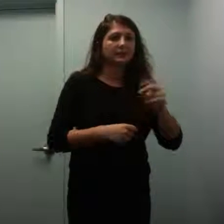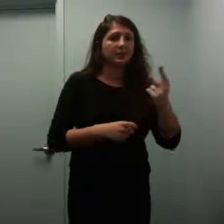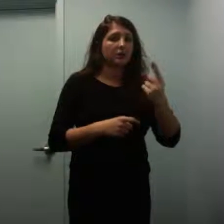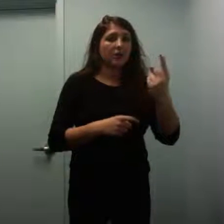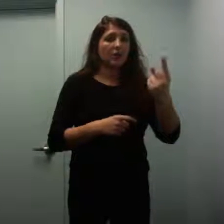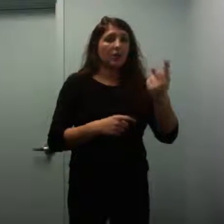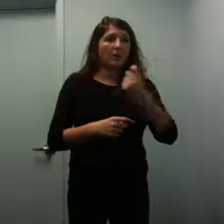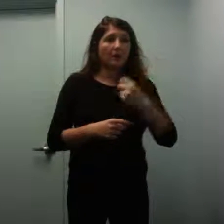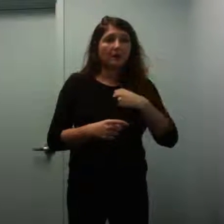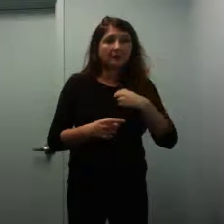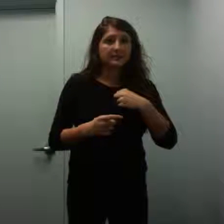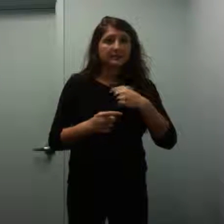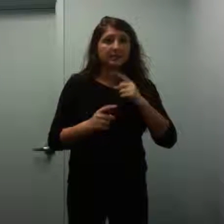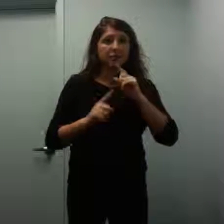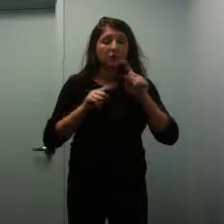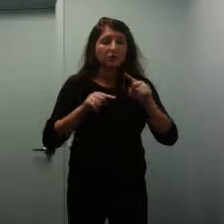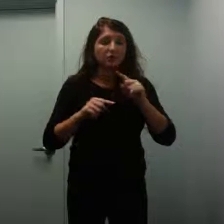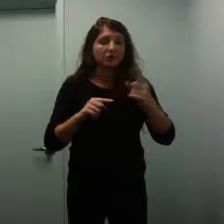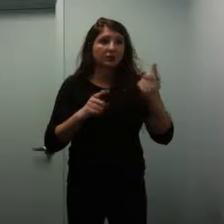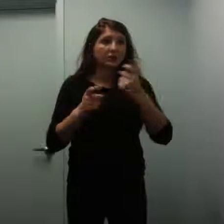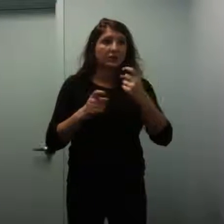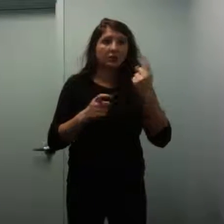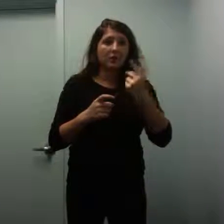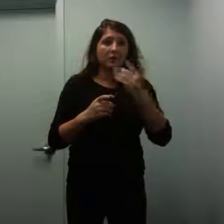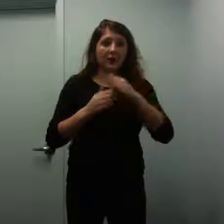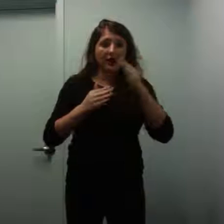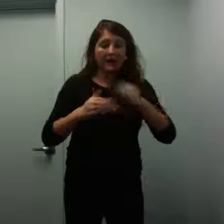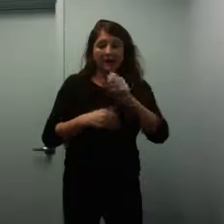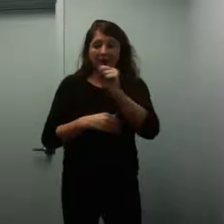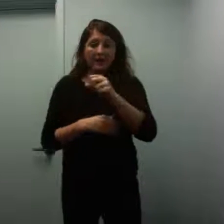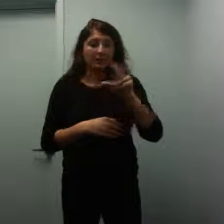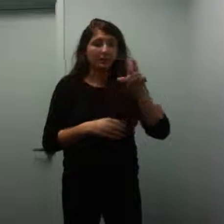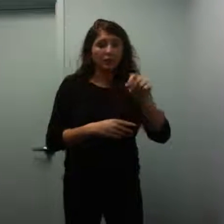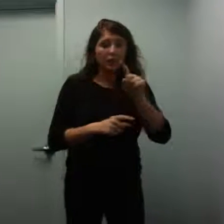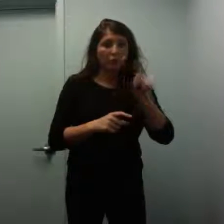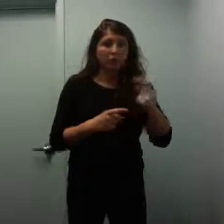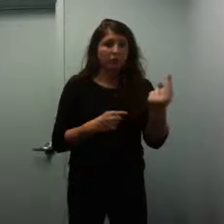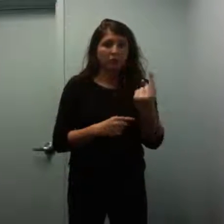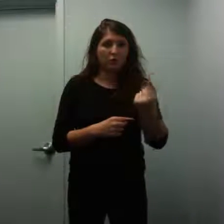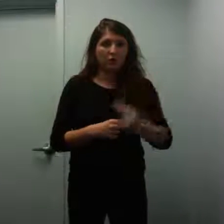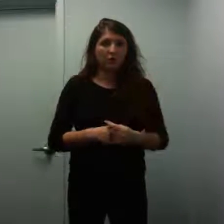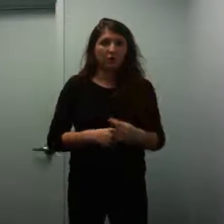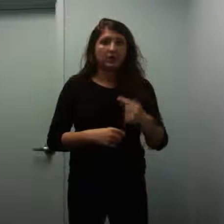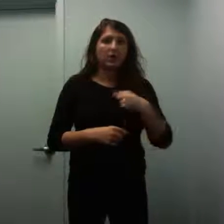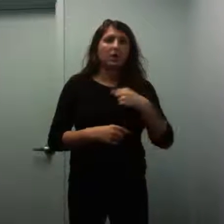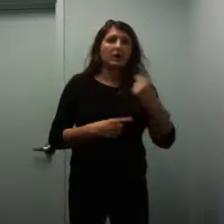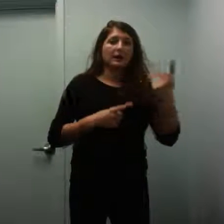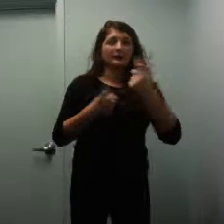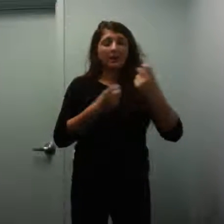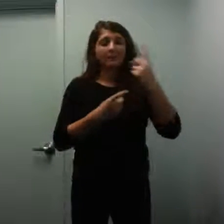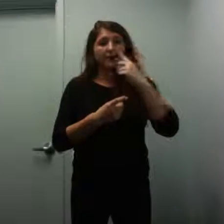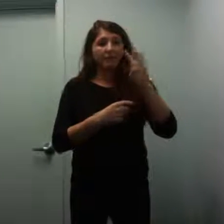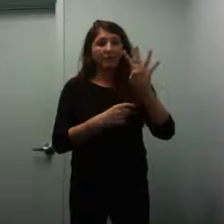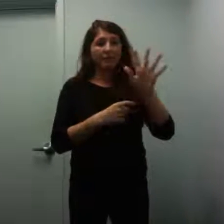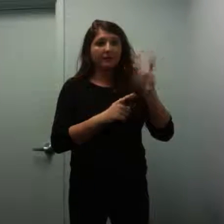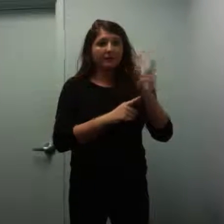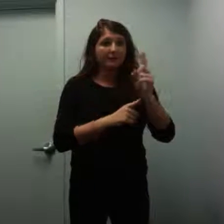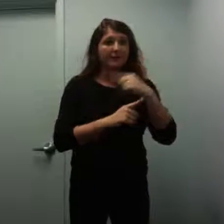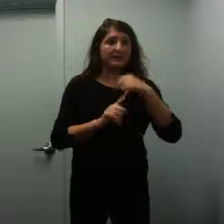no. And we sat there for 45 minutes, and they asked me questions. Mr. Kumar, no. Yes. Mr. Kumar, no. And I said, no. when they finally came up with